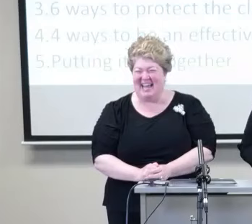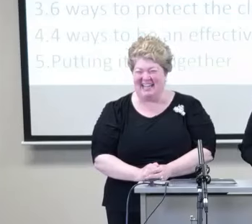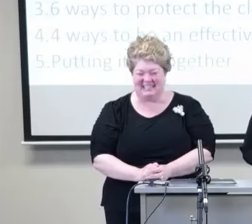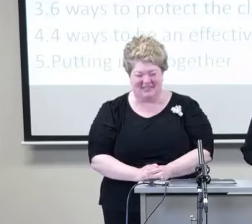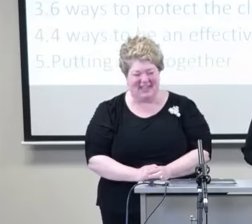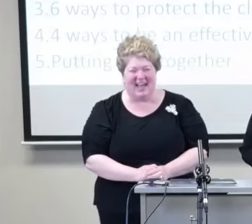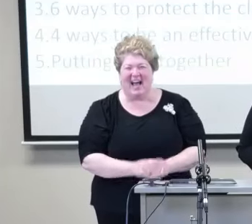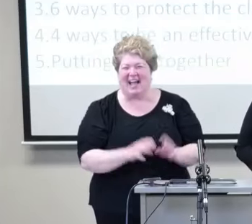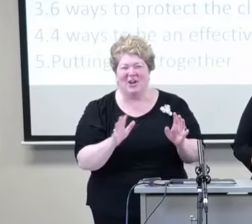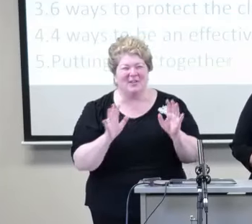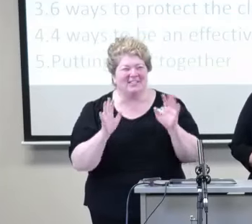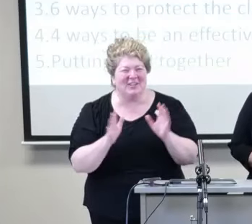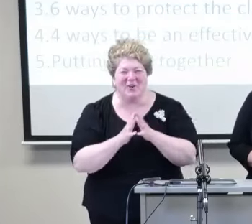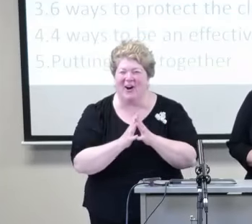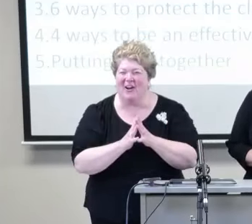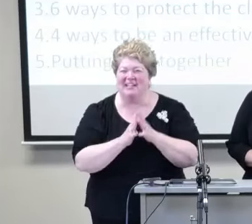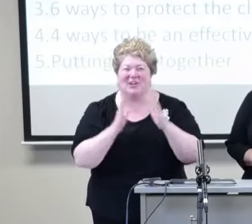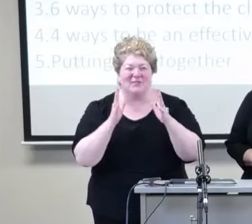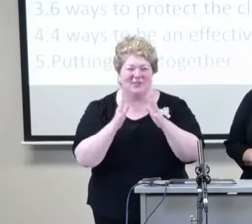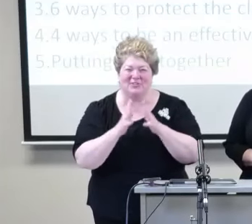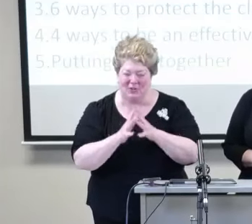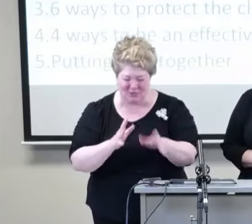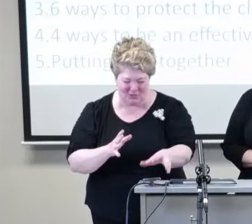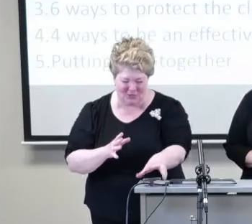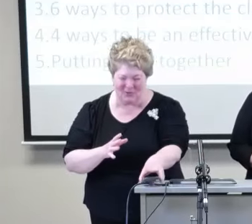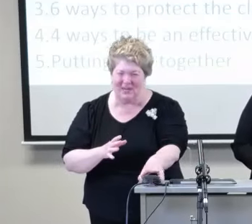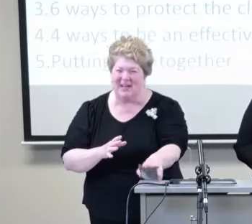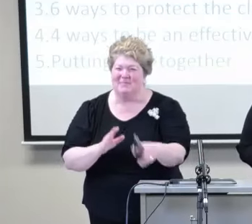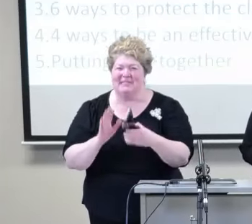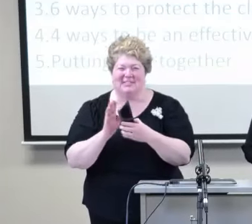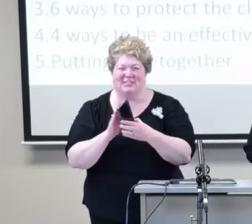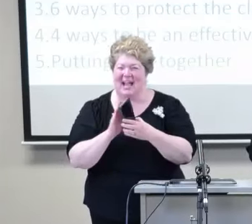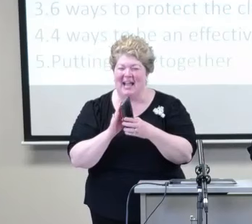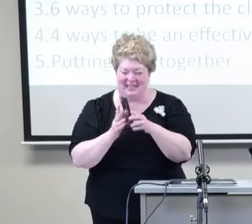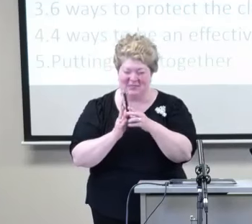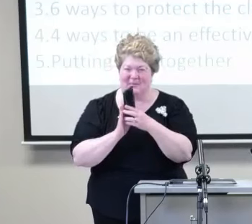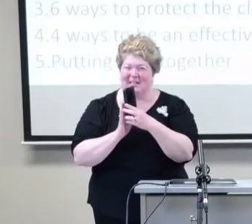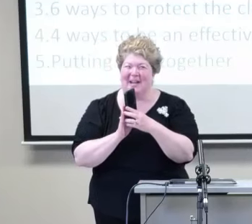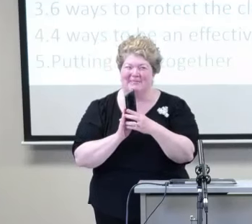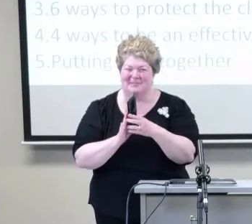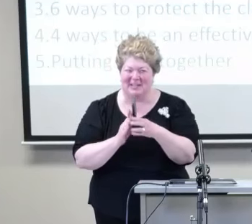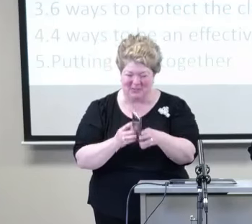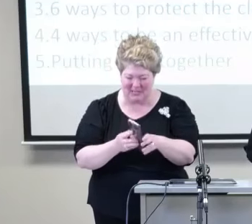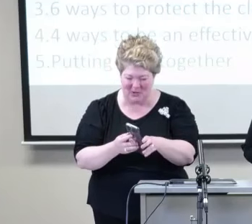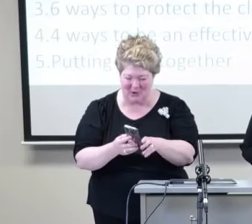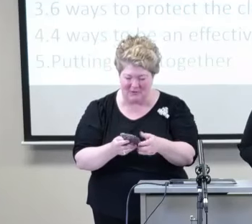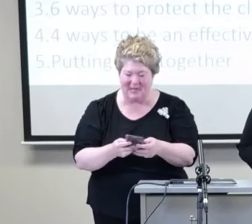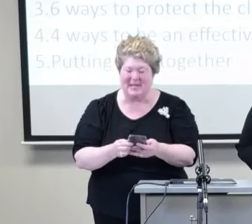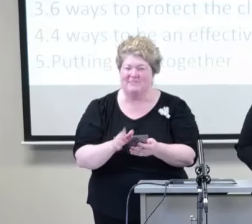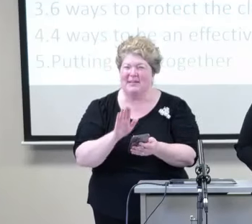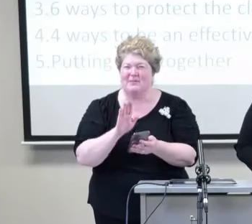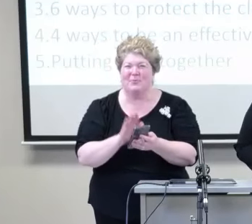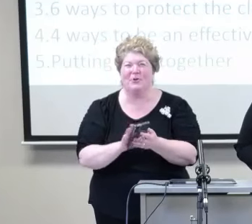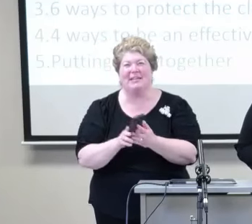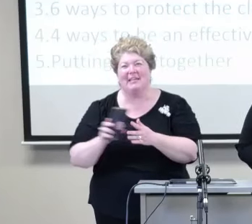that next i know it's so hard it's hard for adults too but did i had this for my timer to make sure we didn't go over